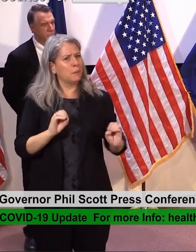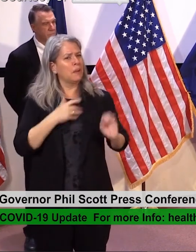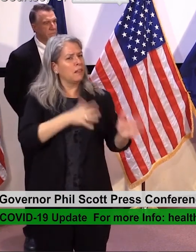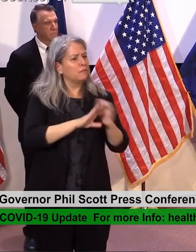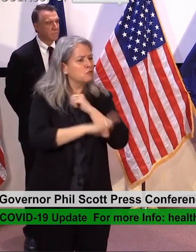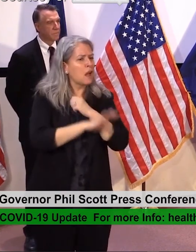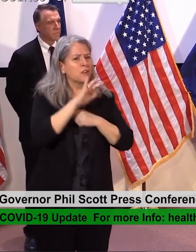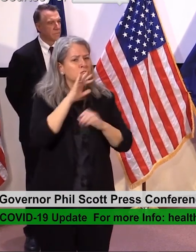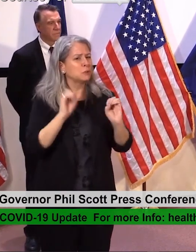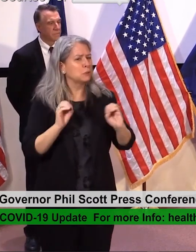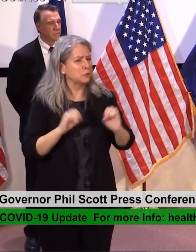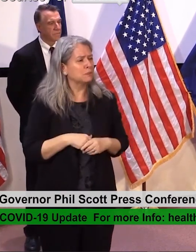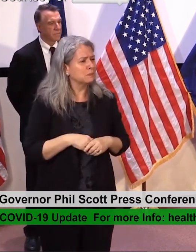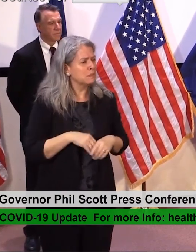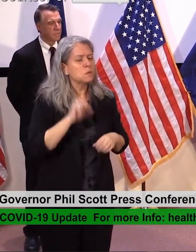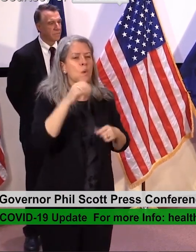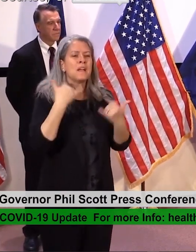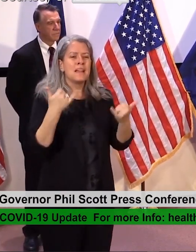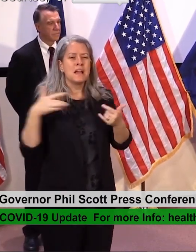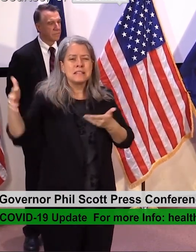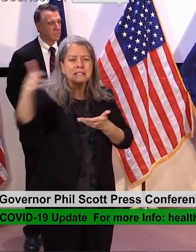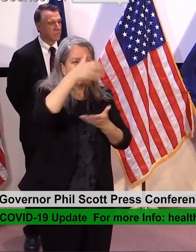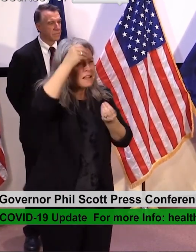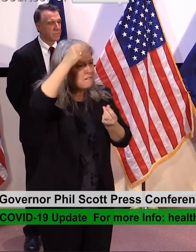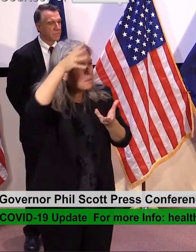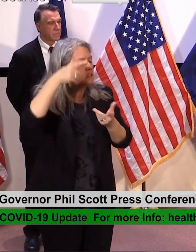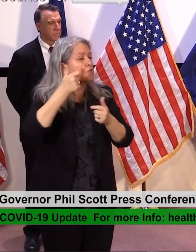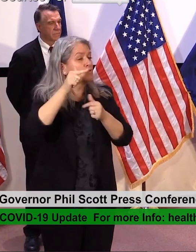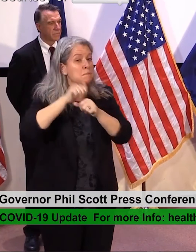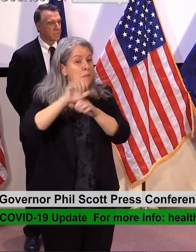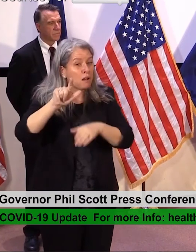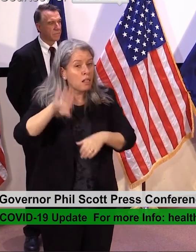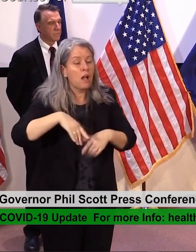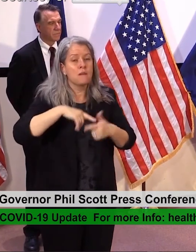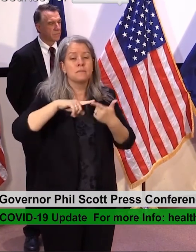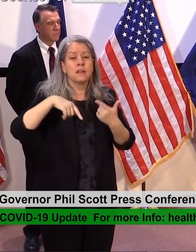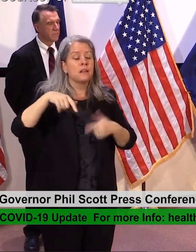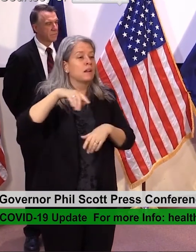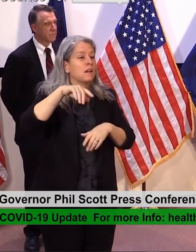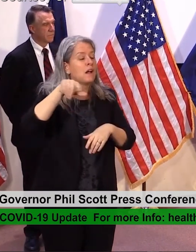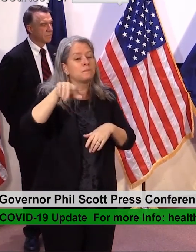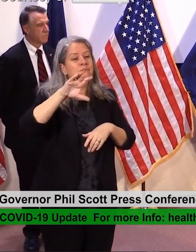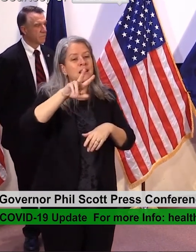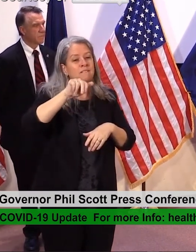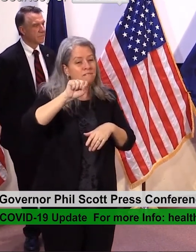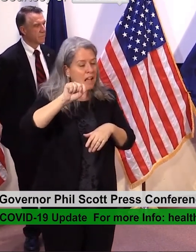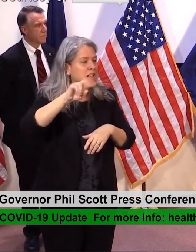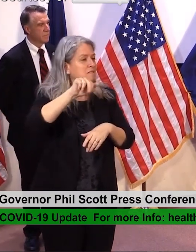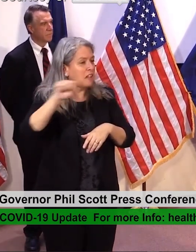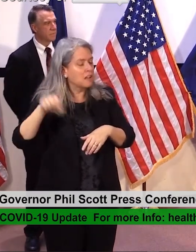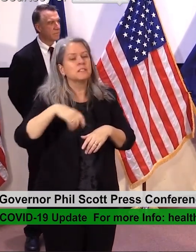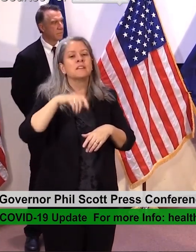of trails, and we're pulling in information from our partner groups, including the Green Mountain Club, VAST and VASA, the Catamount Trail,